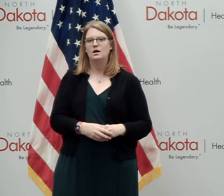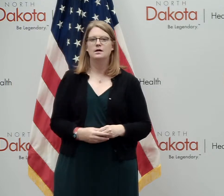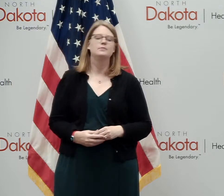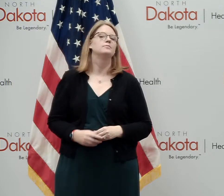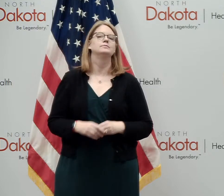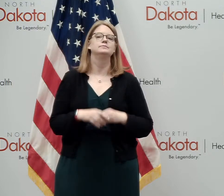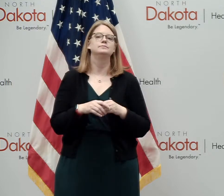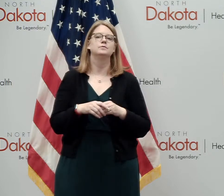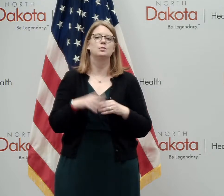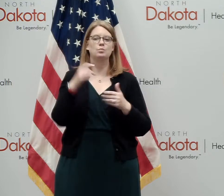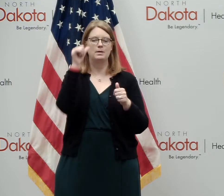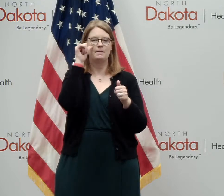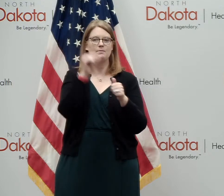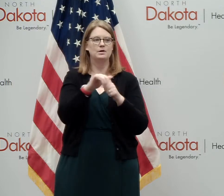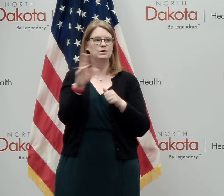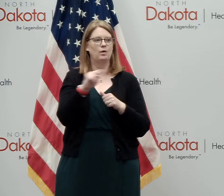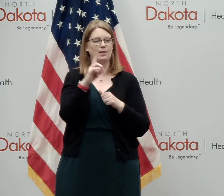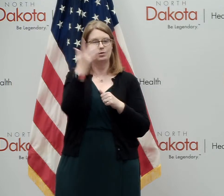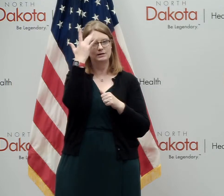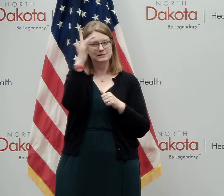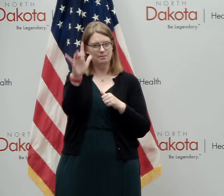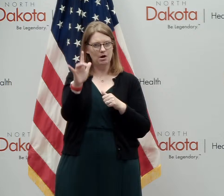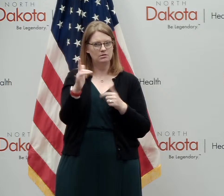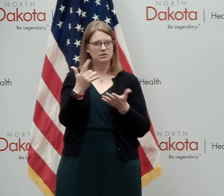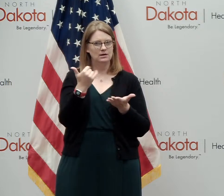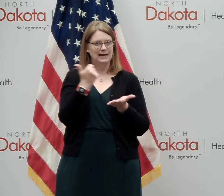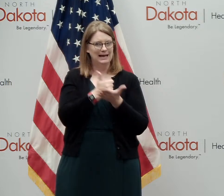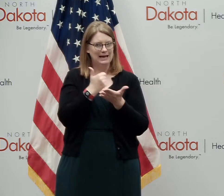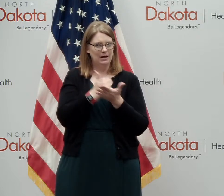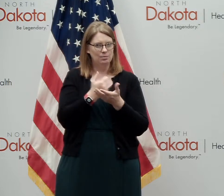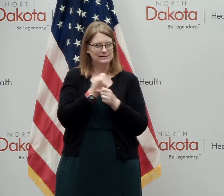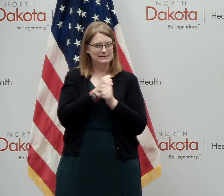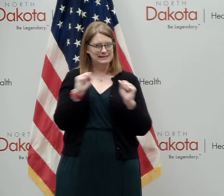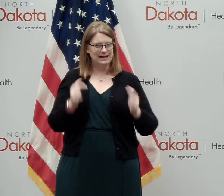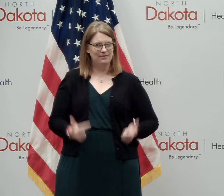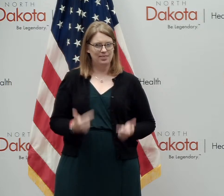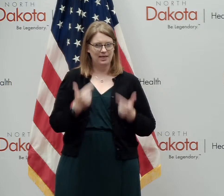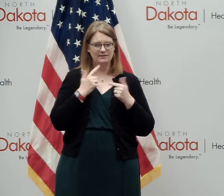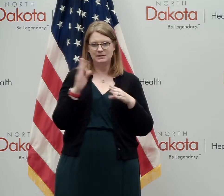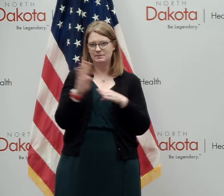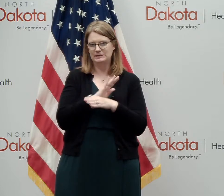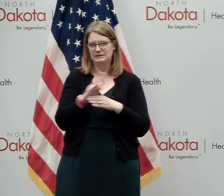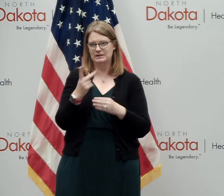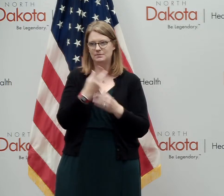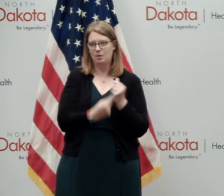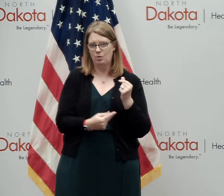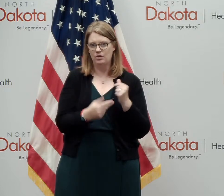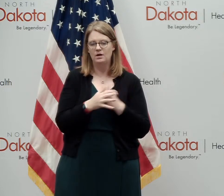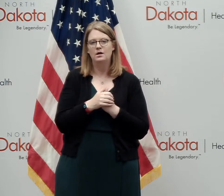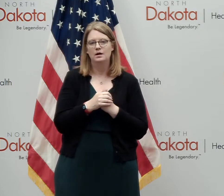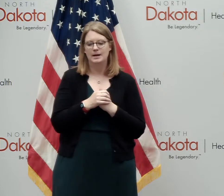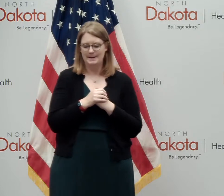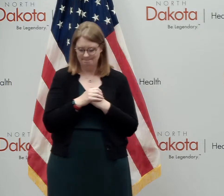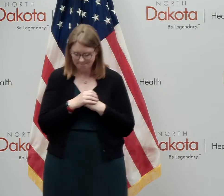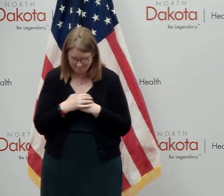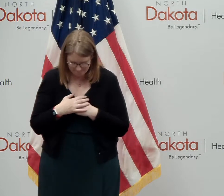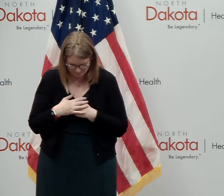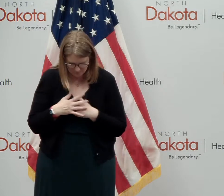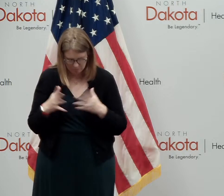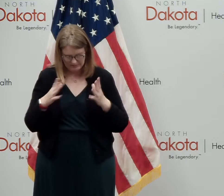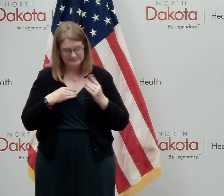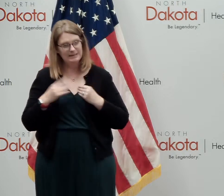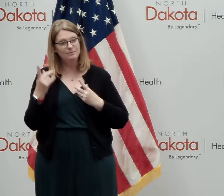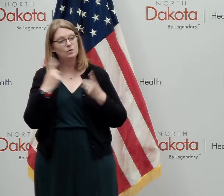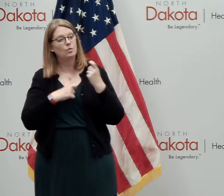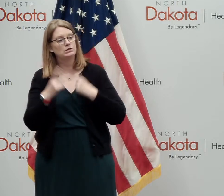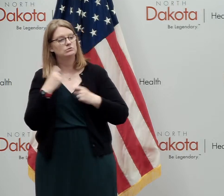then, remember to be North Dakota smart and help us save lives and livelihoods. So with that, we'll stand for questions.